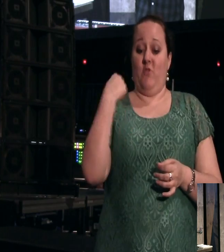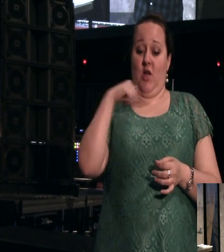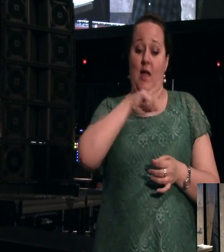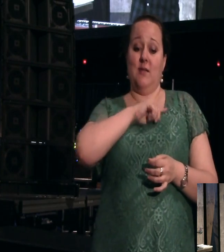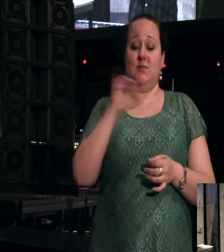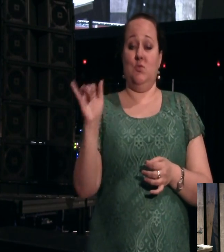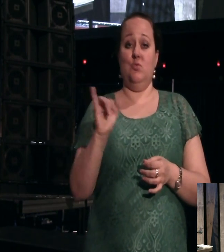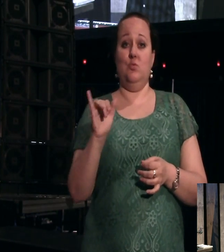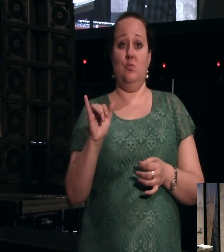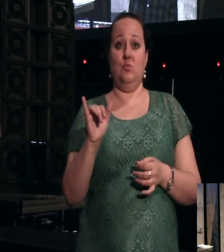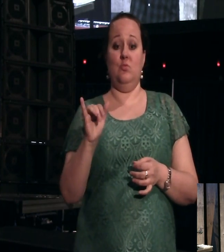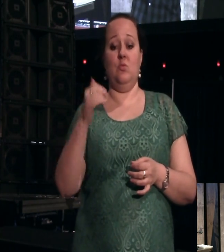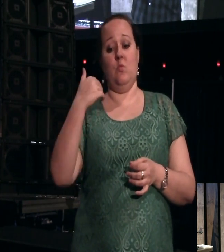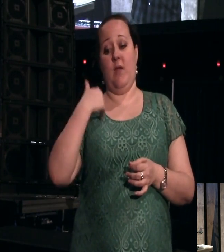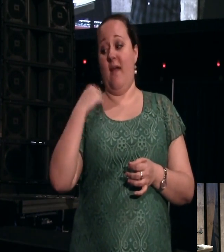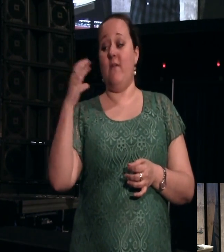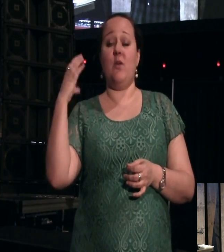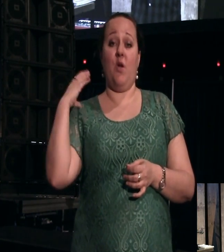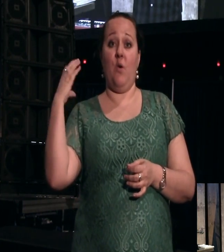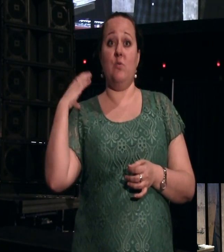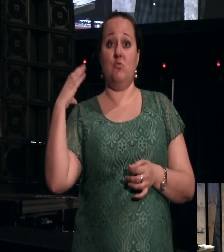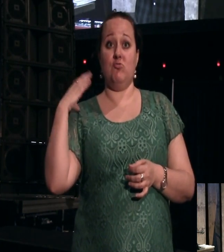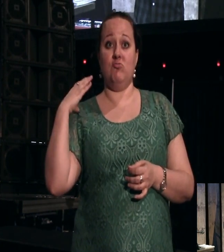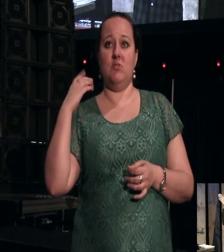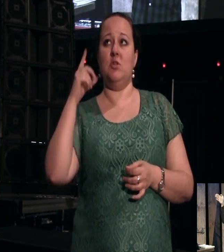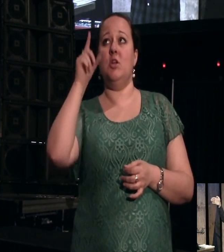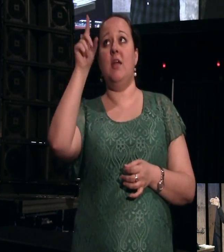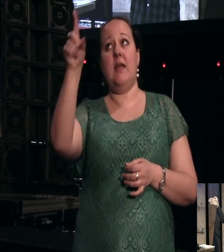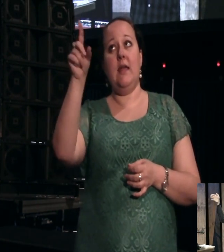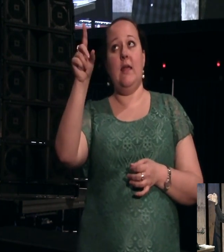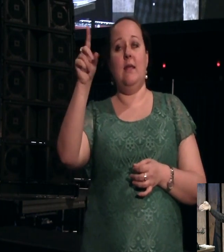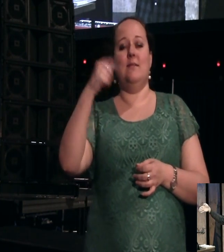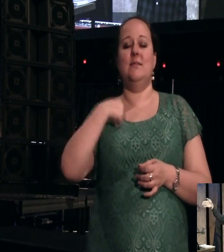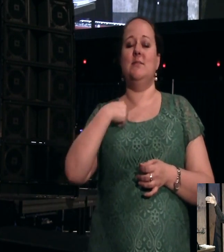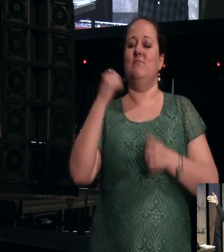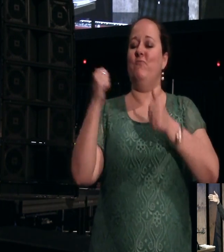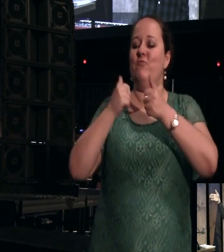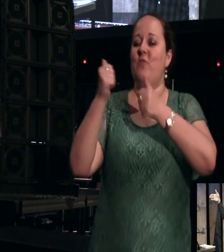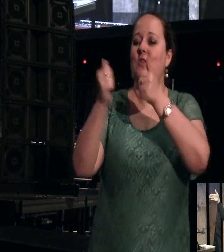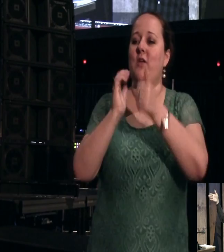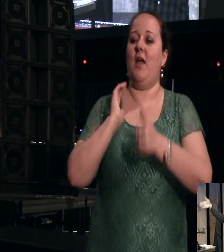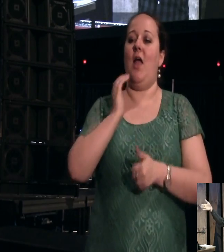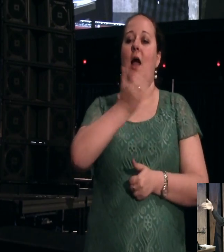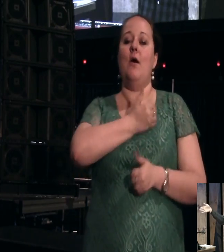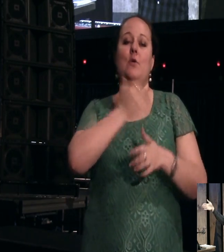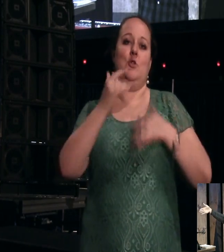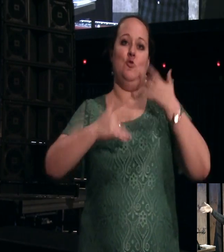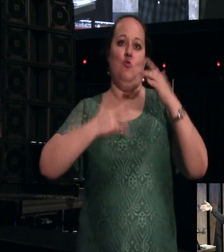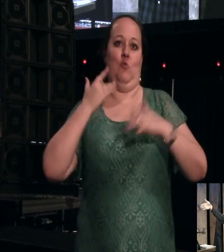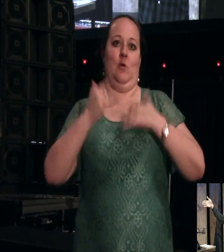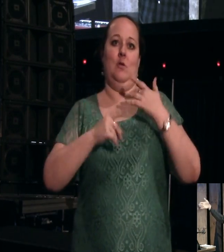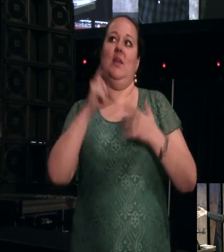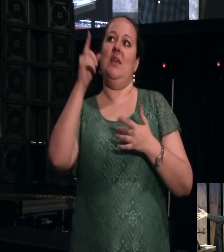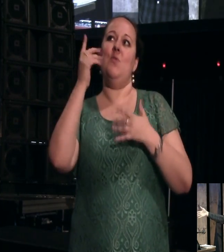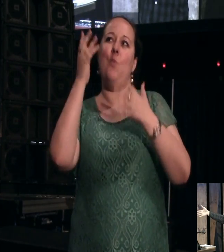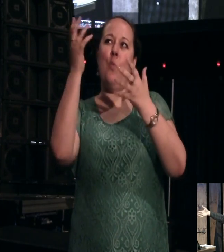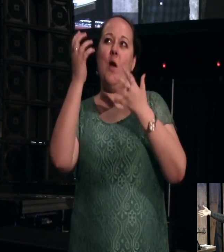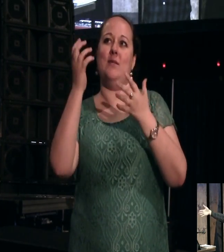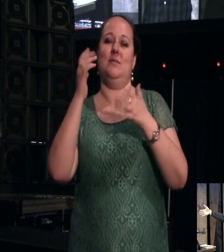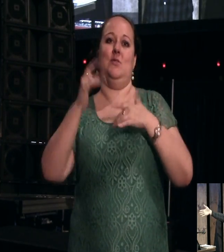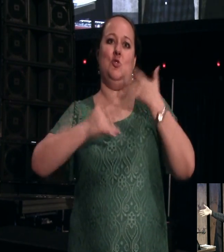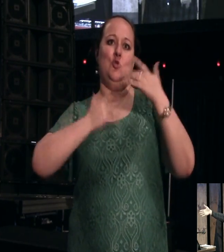See, the same is true for us. You know what? We have a coach who is after our